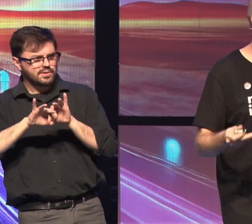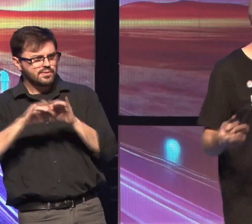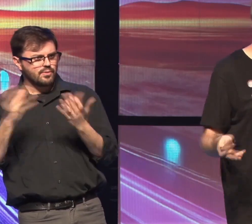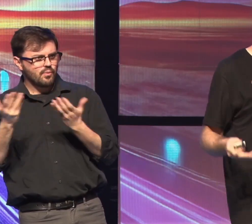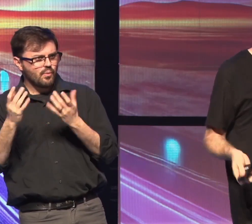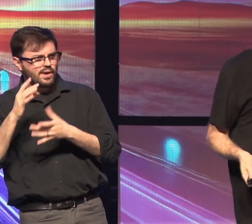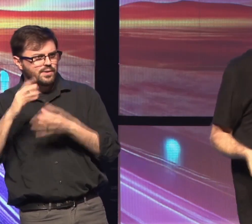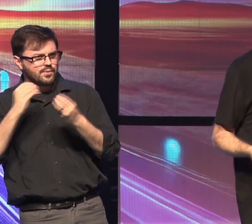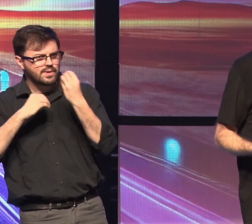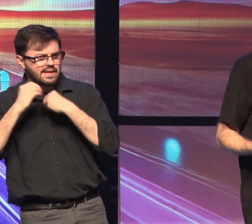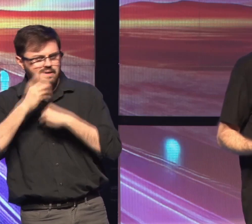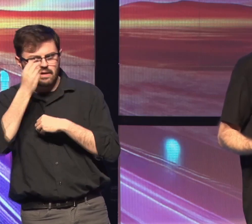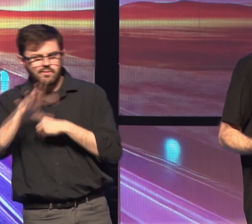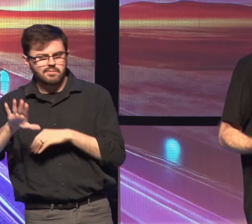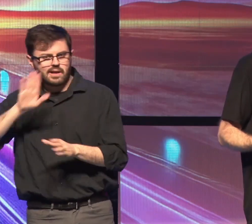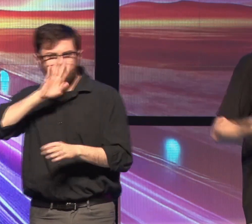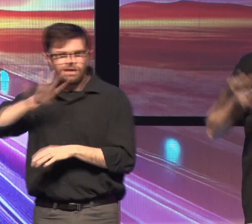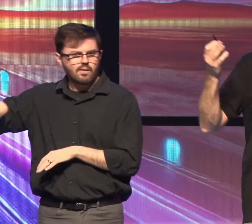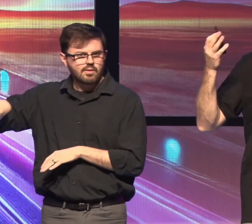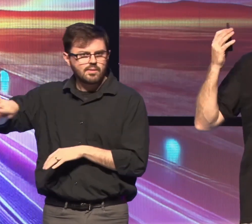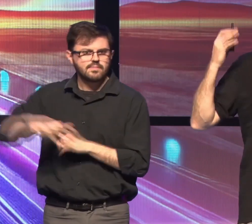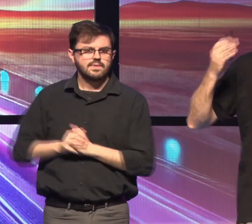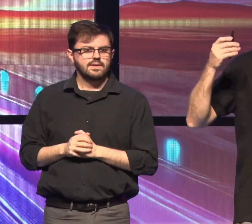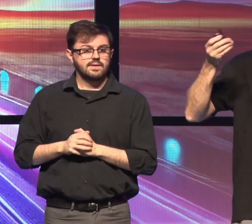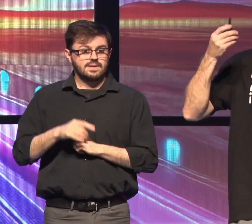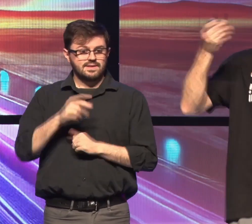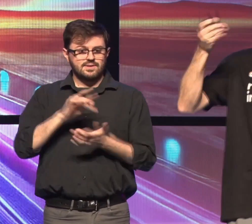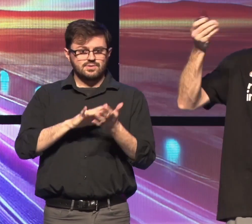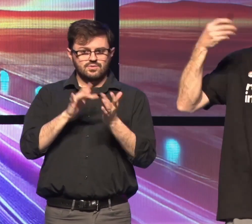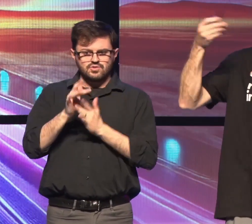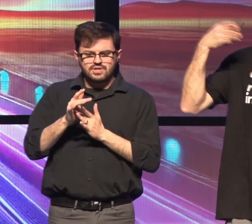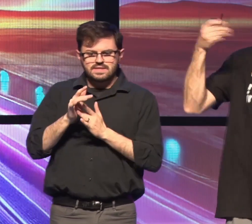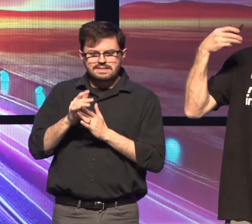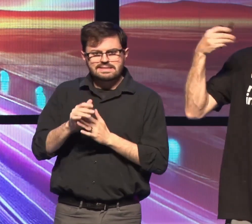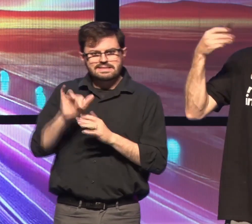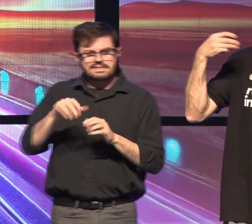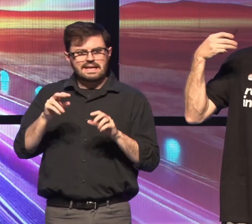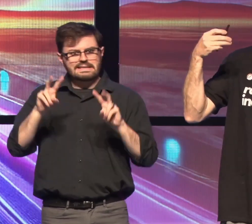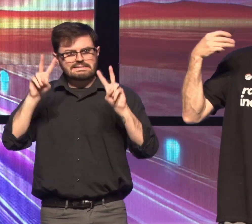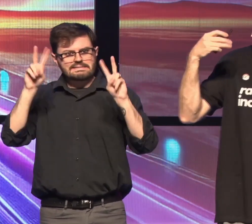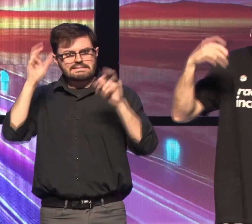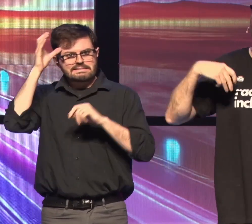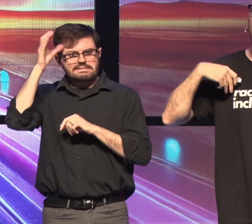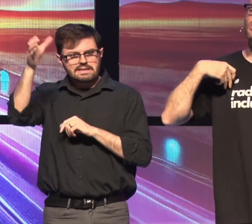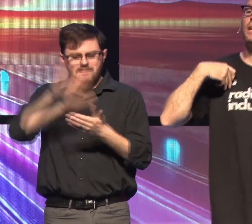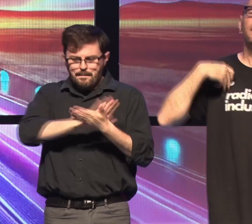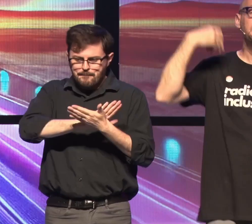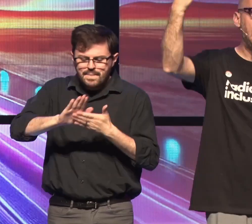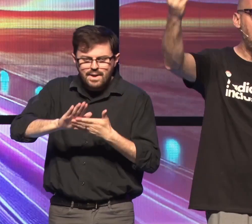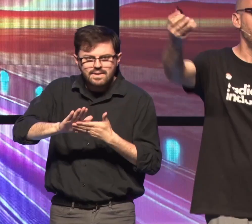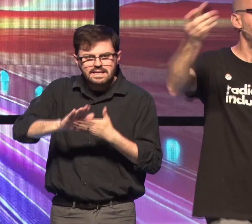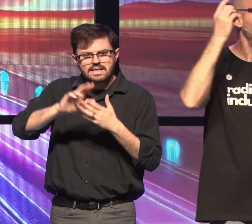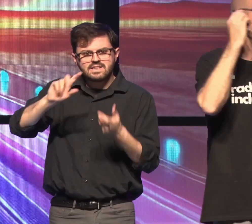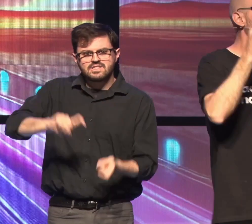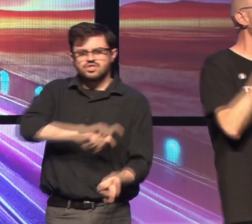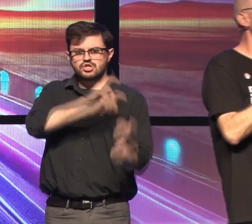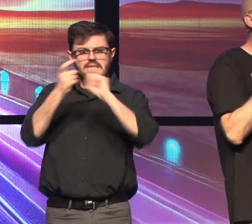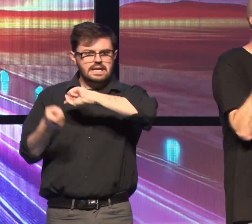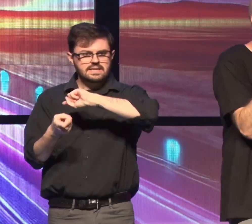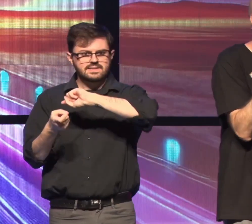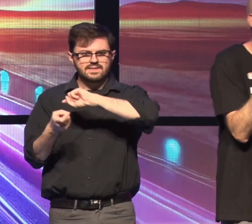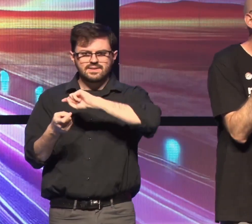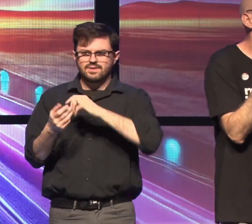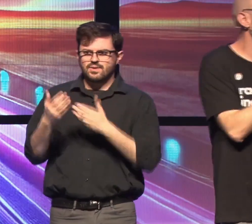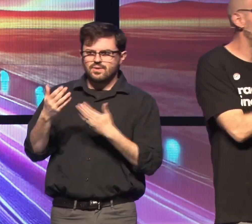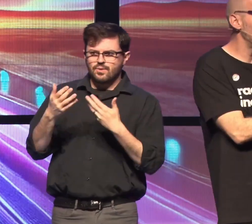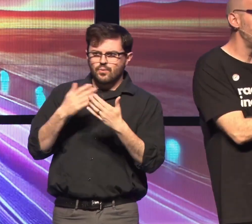purity actually is. He says it's not what goes in that makes you clean or unclean, it is what comes out. Now, here's